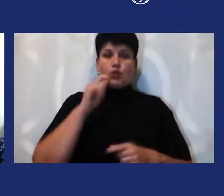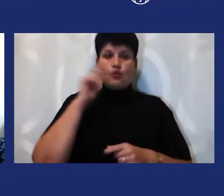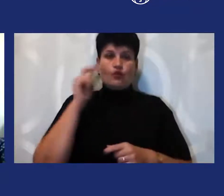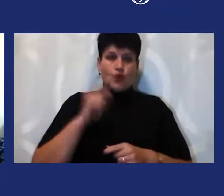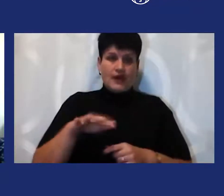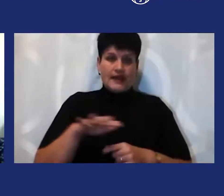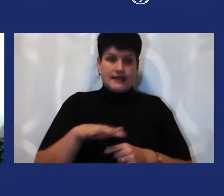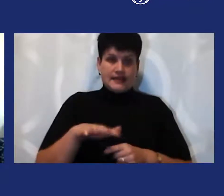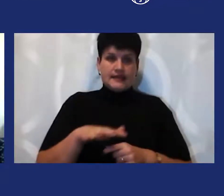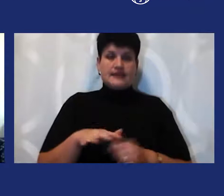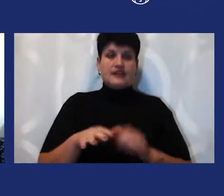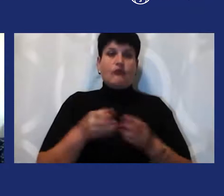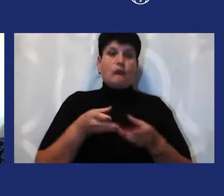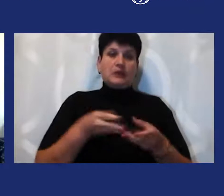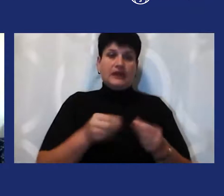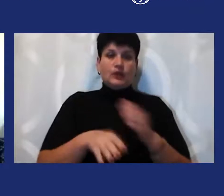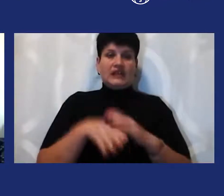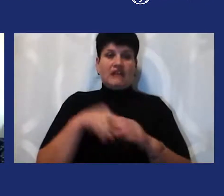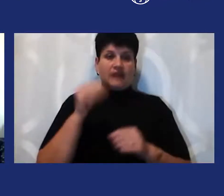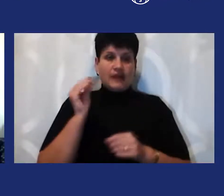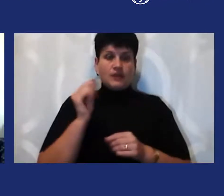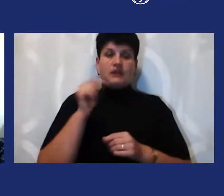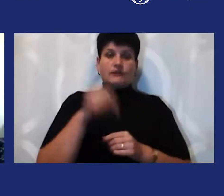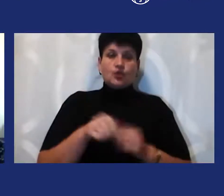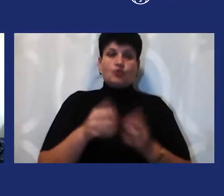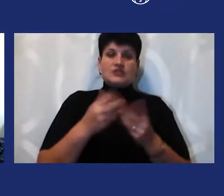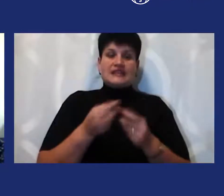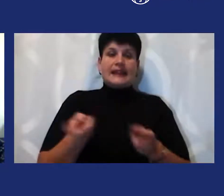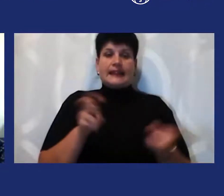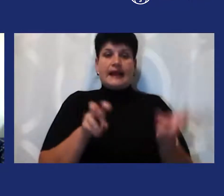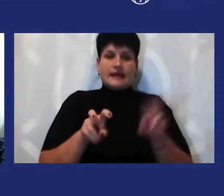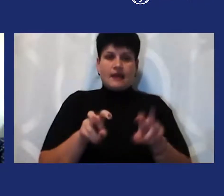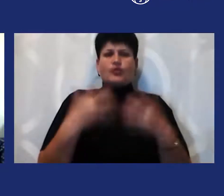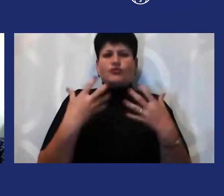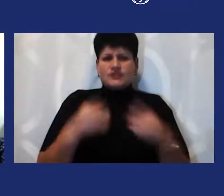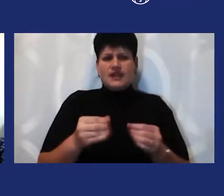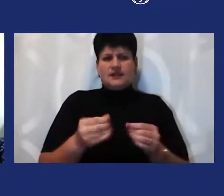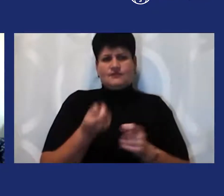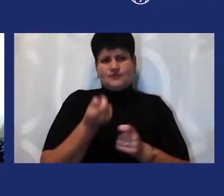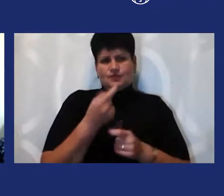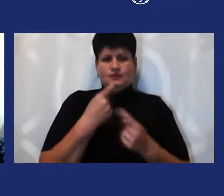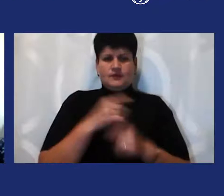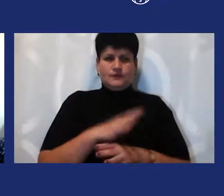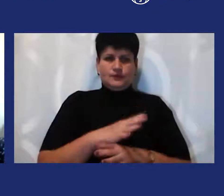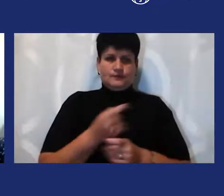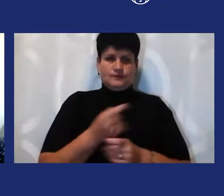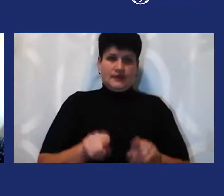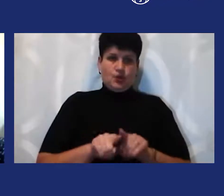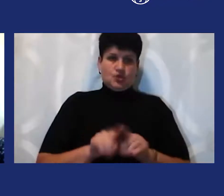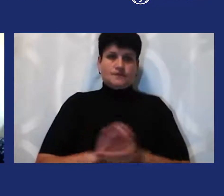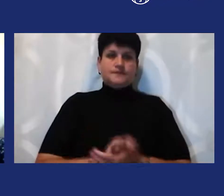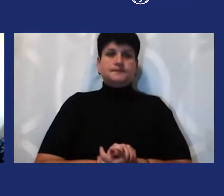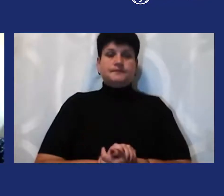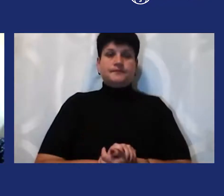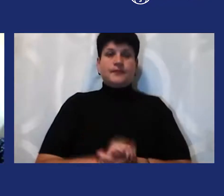in Ukraine has impacted the elections, especially the turnout, which I have already